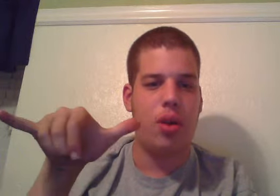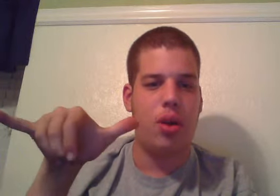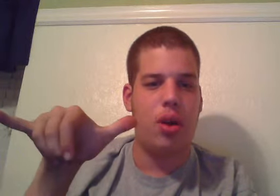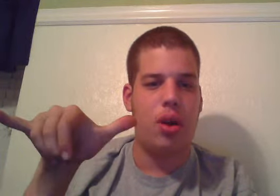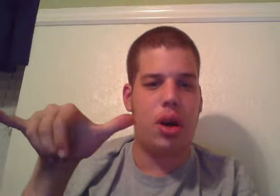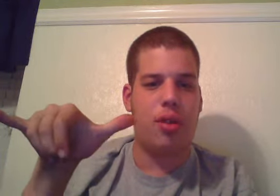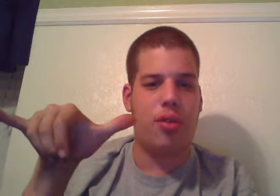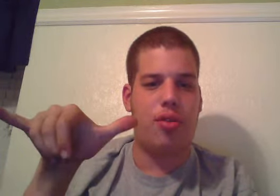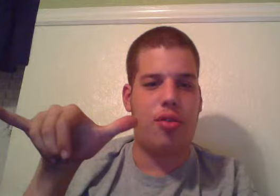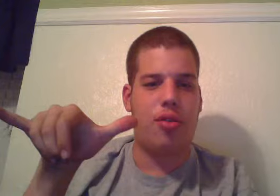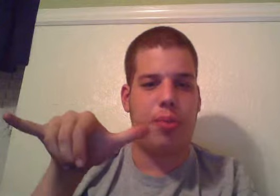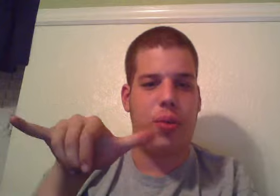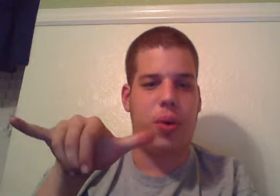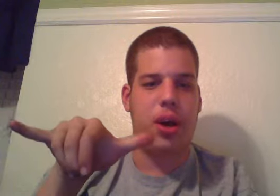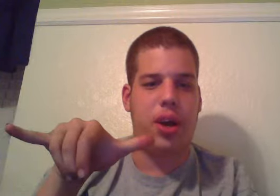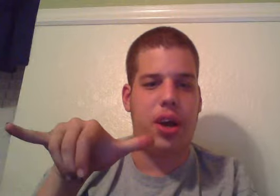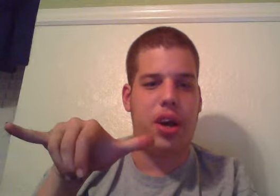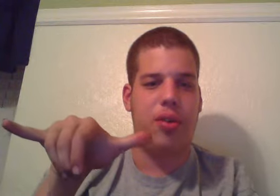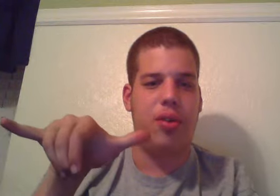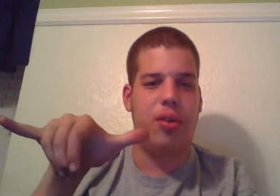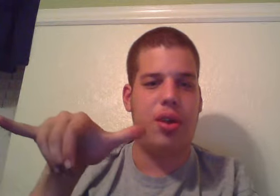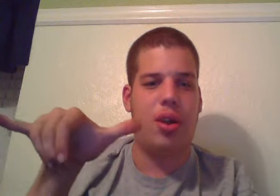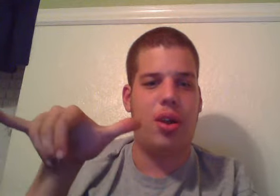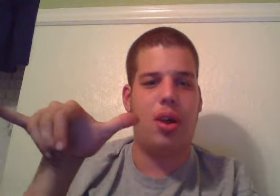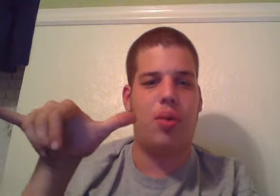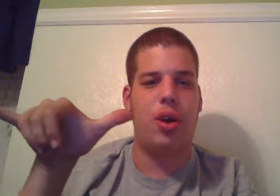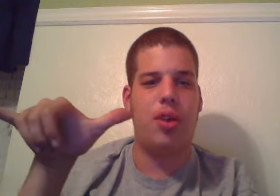I can stretch my Y. can long ways.